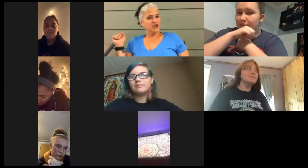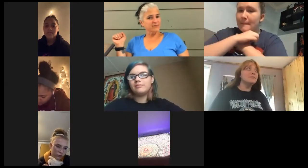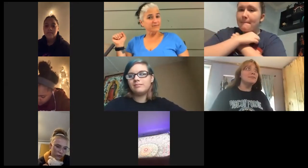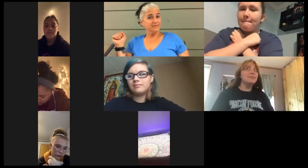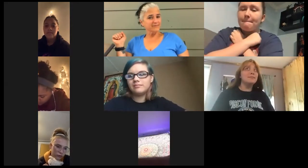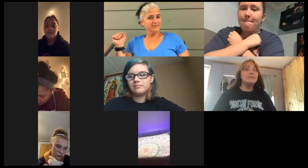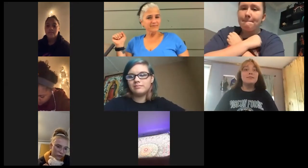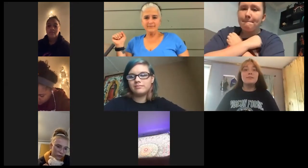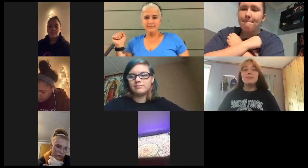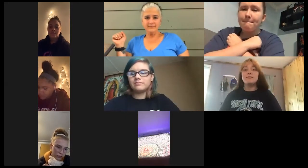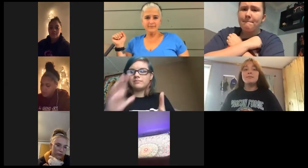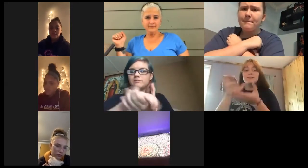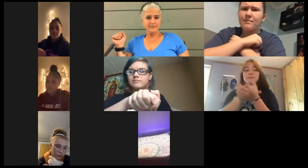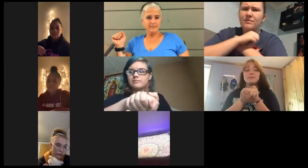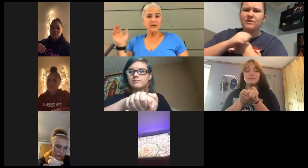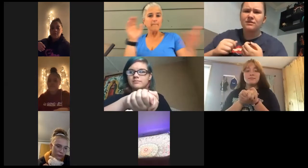Marriage.